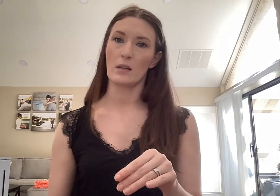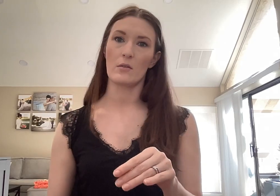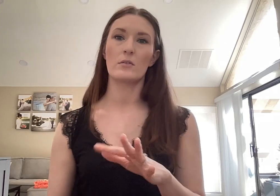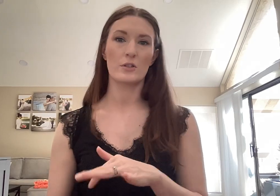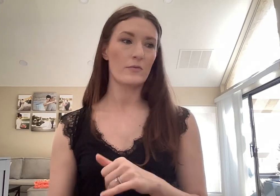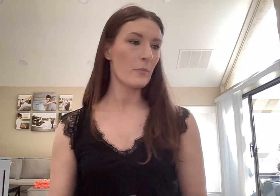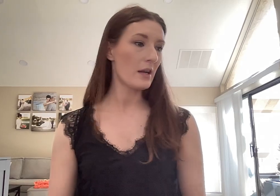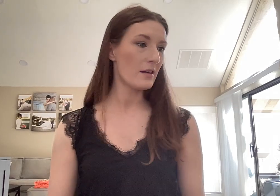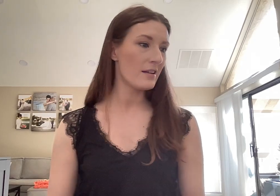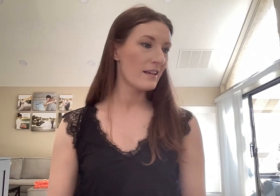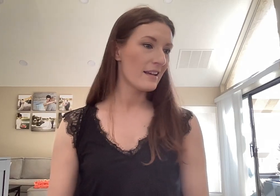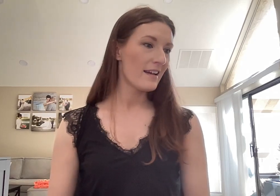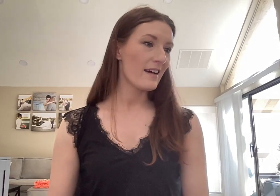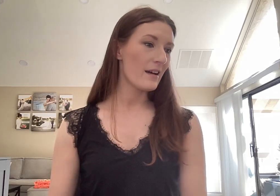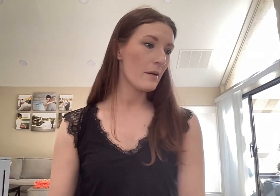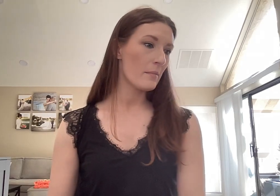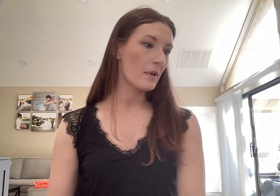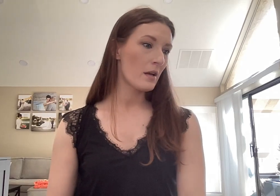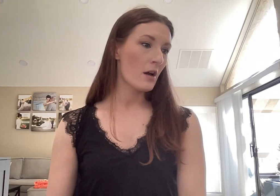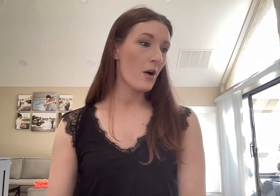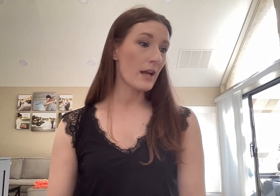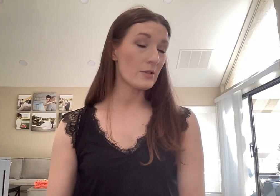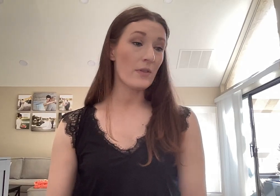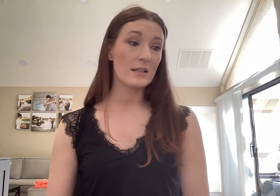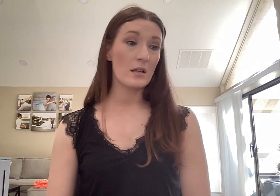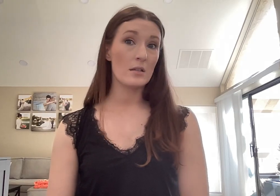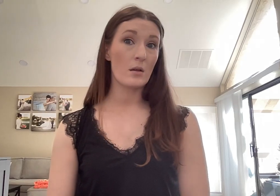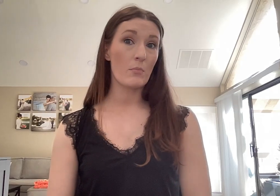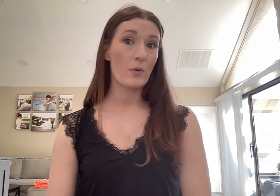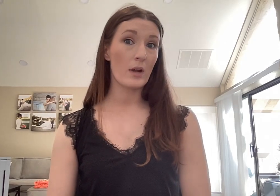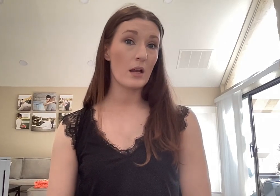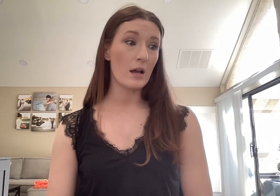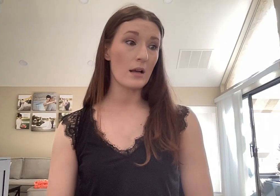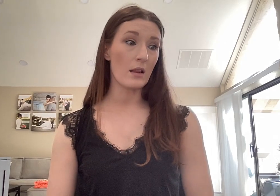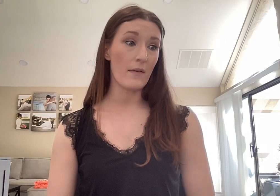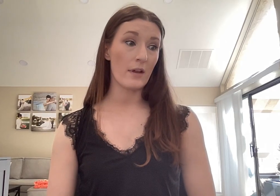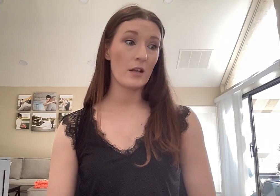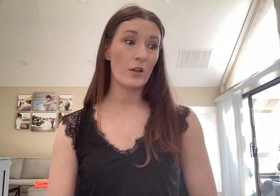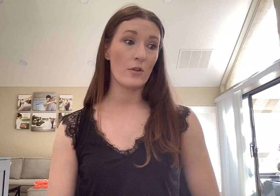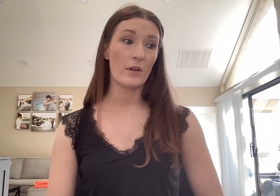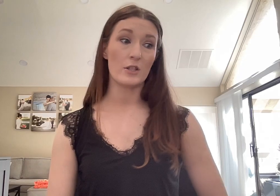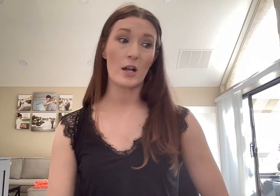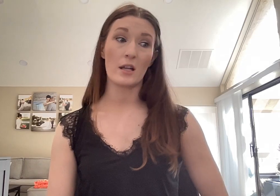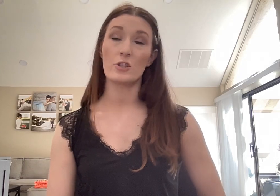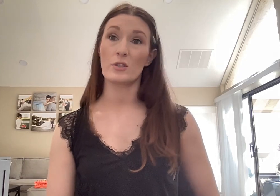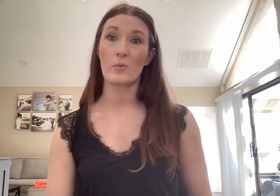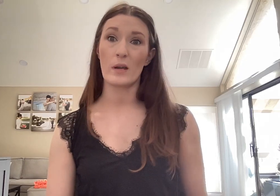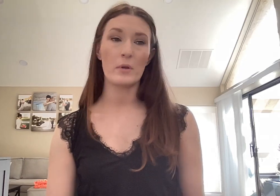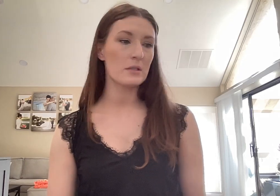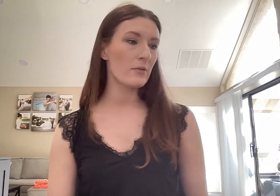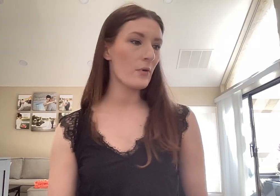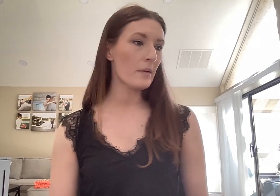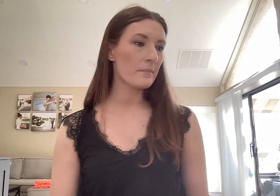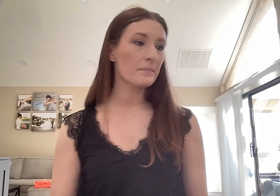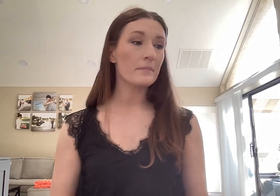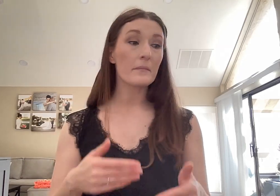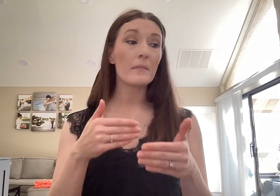illegal, it's just forbidden. Okay, so this is pre 9/11. You had to check in just 20 minutes before.